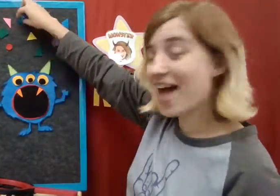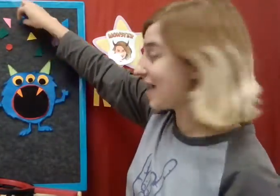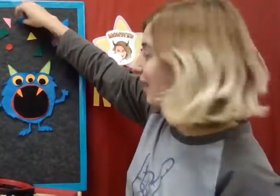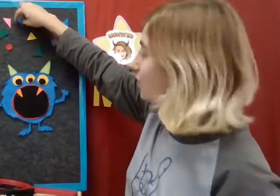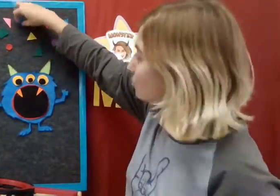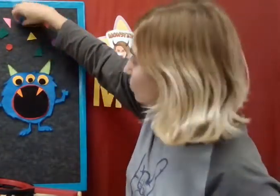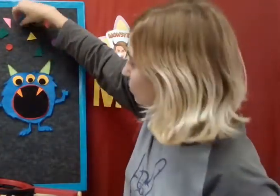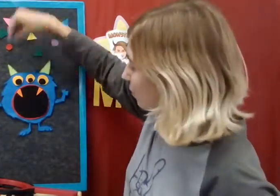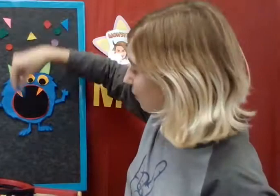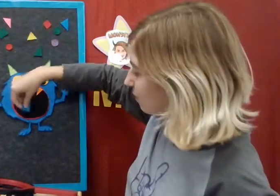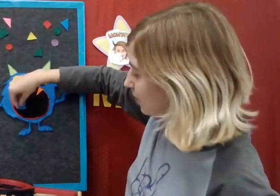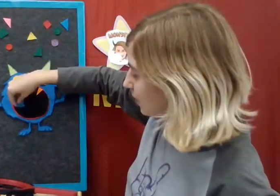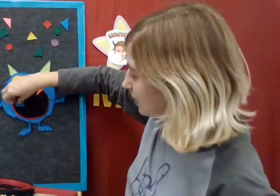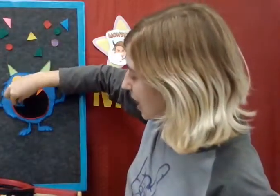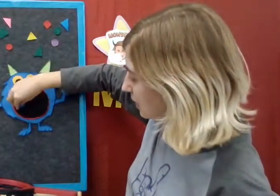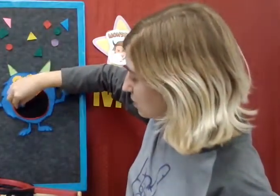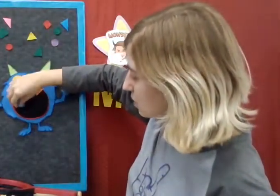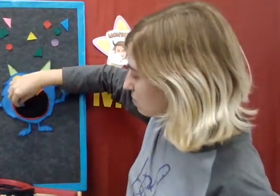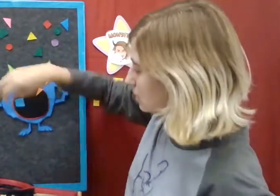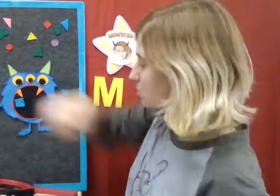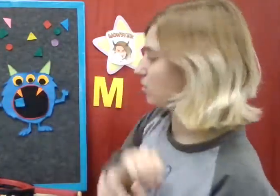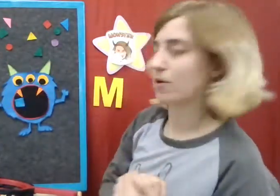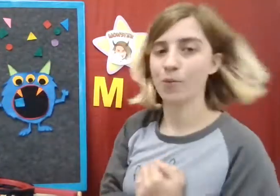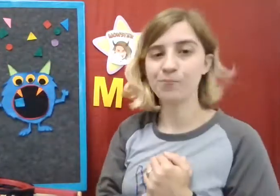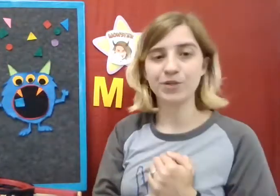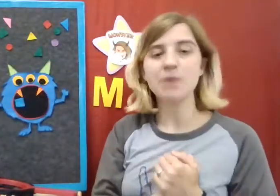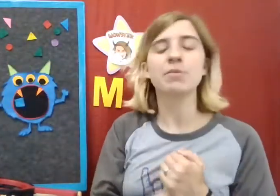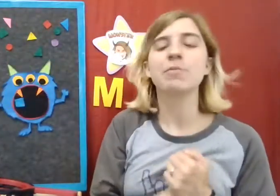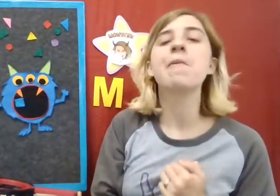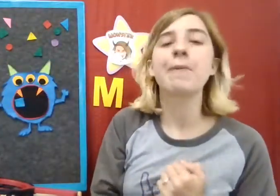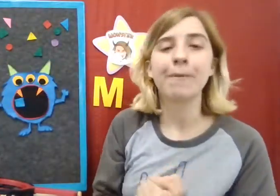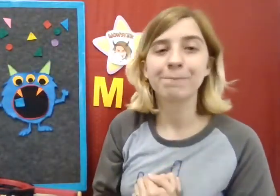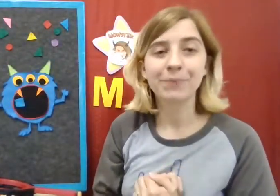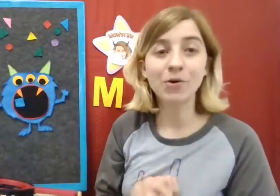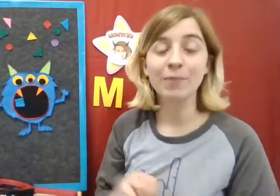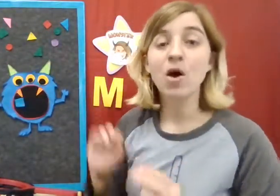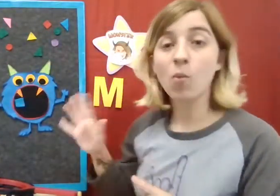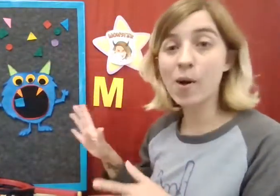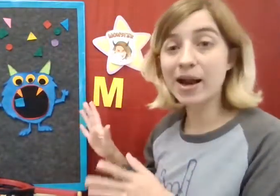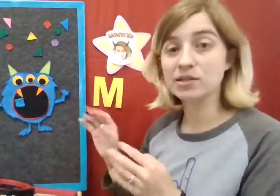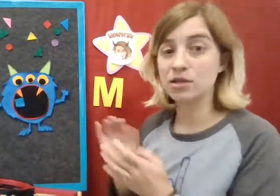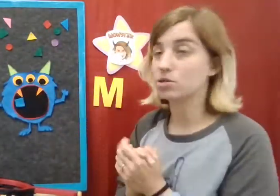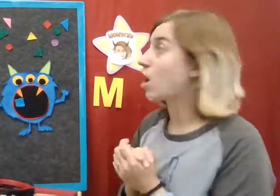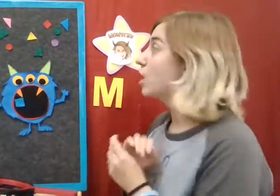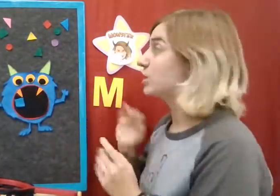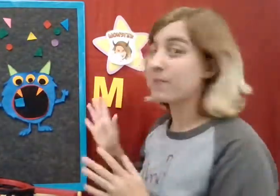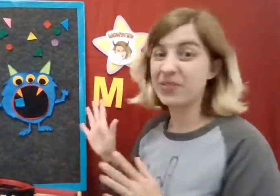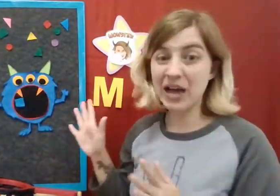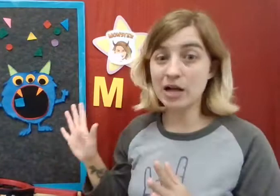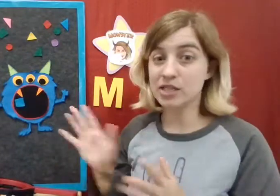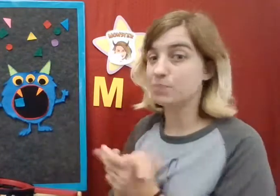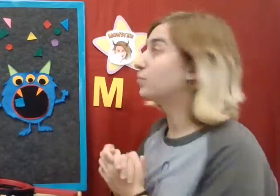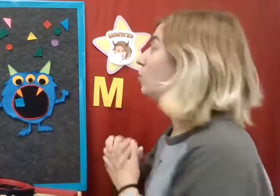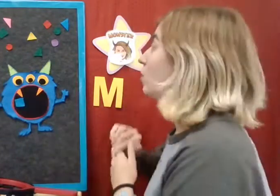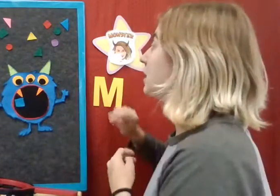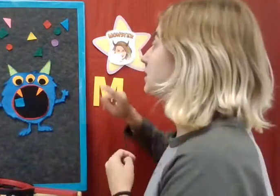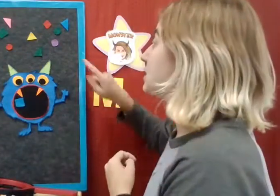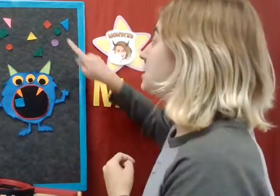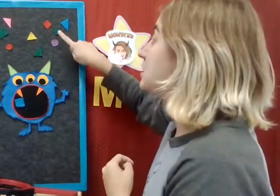Yeah! So we're gonna feed that to the monster. Yum, yum, yum, yum, yum, yum. Okay, what else? There's something else that's blue. Let's see. Is this